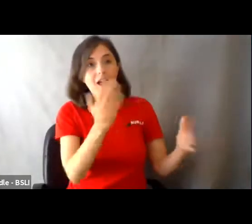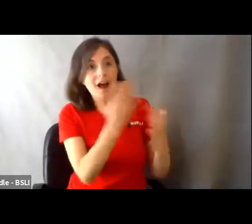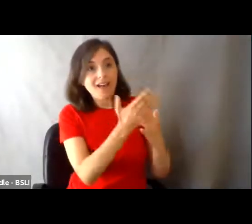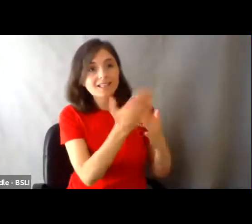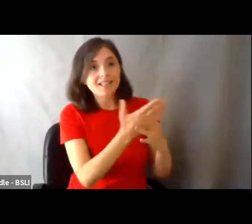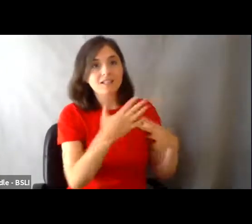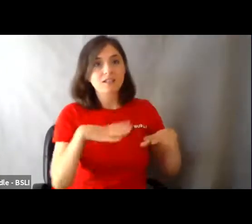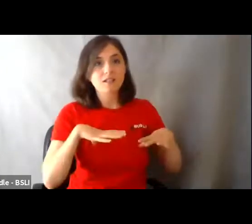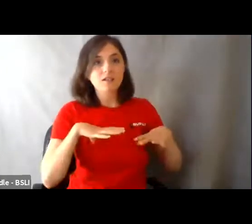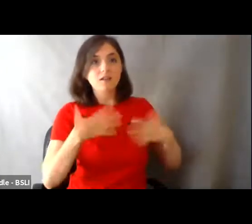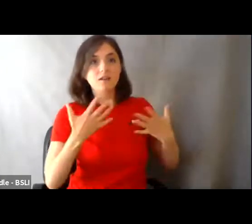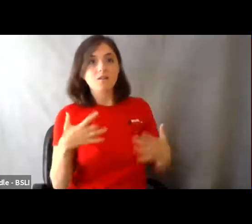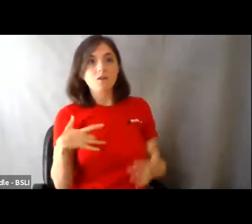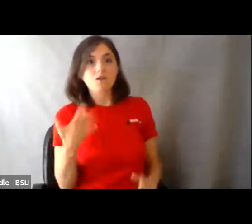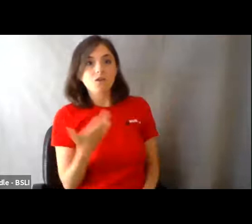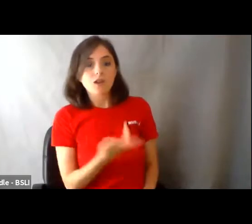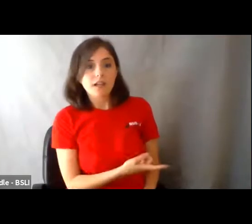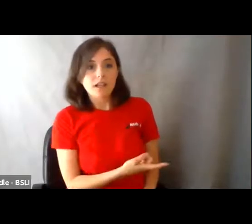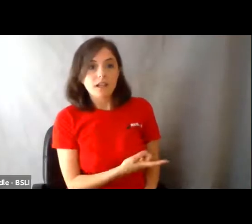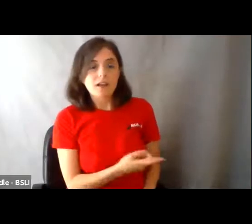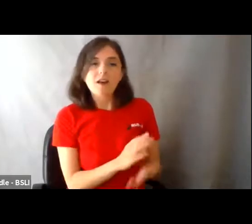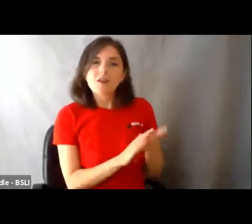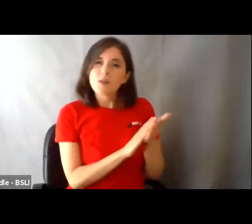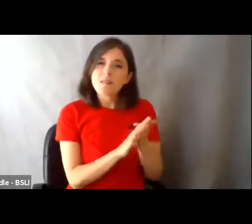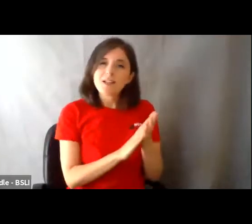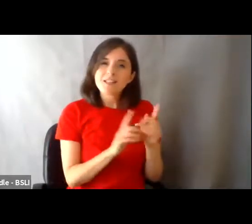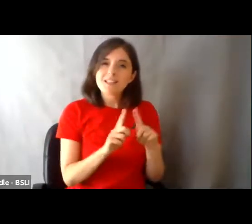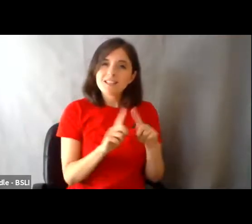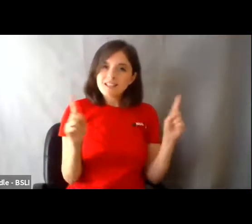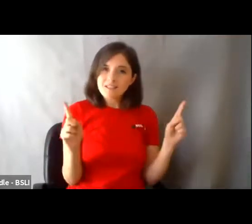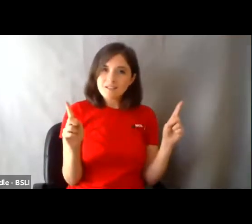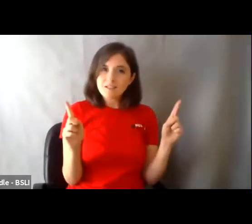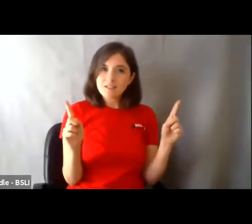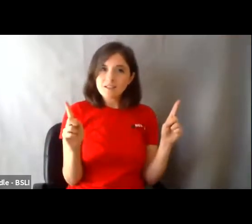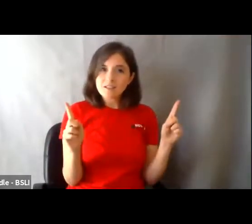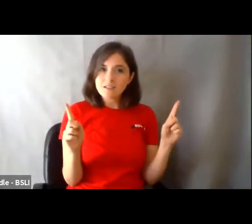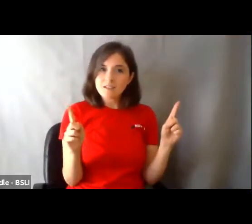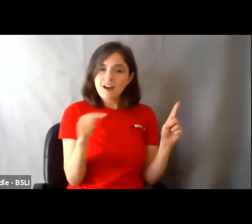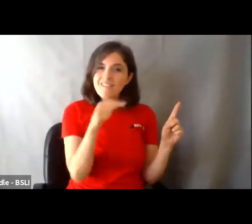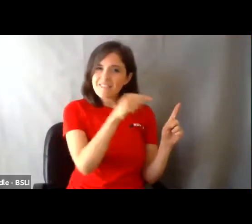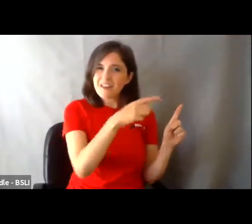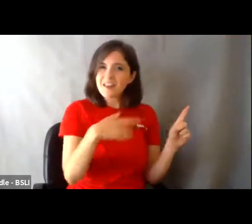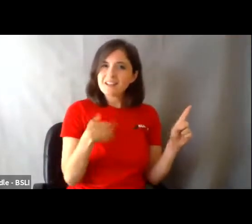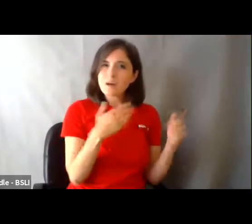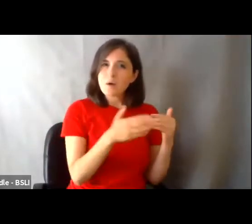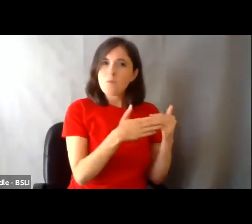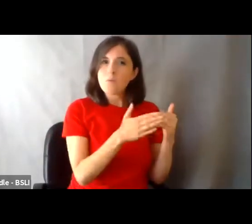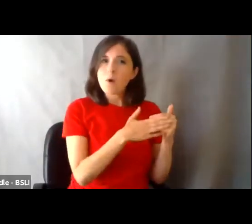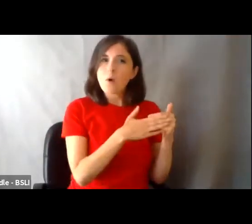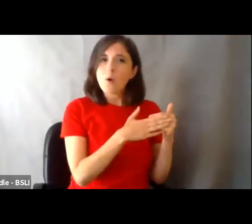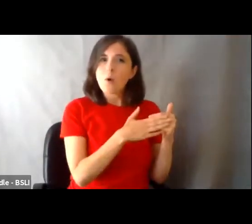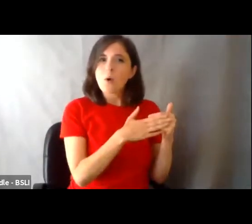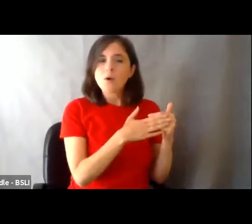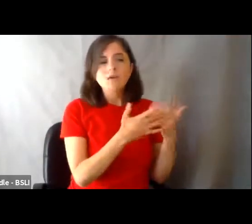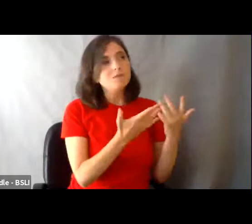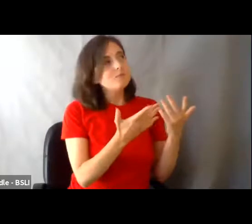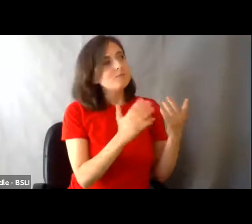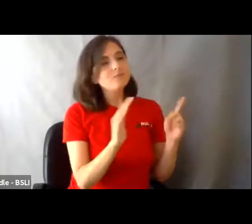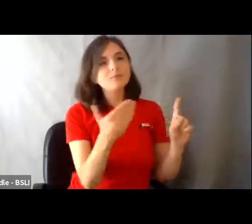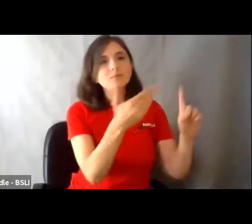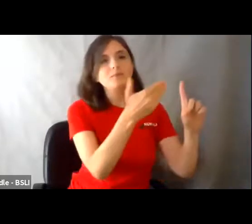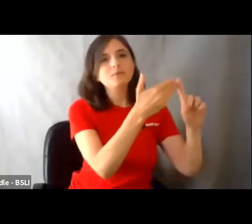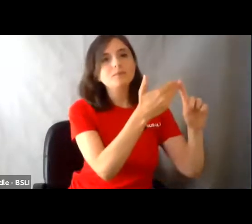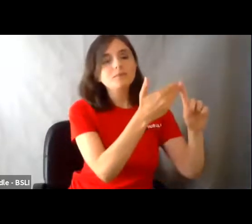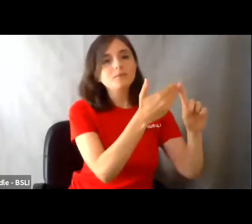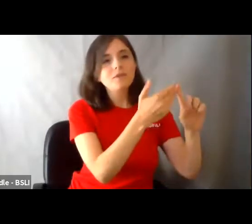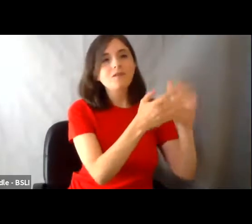different subjectivity that's created. And I think it's one that's more conducive to the kinds